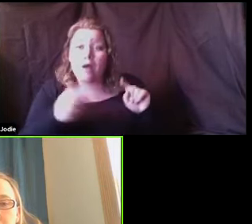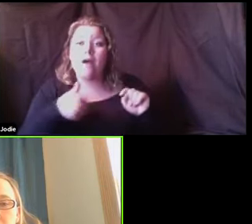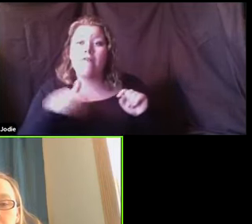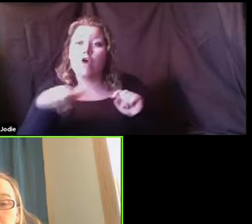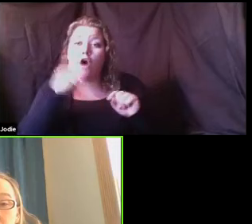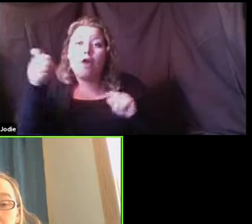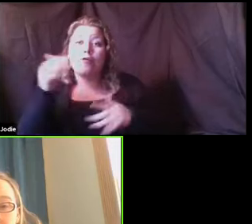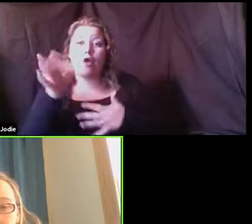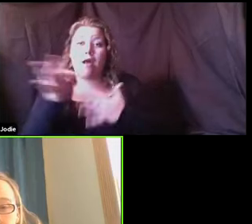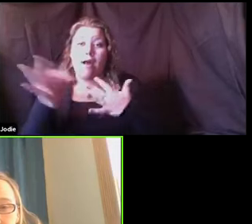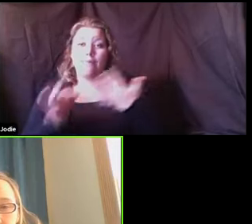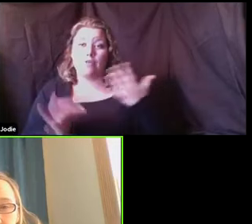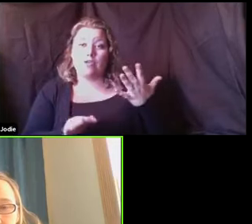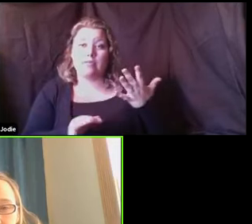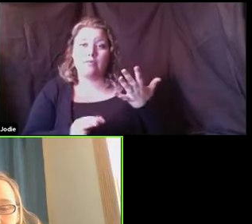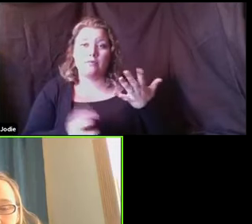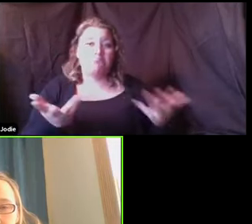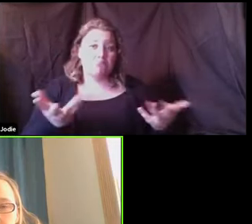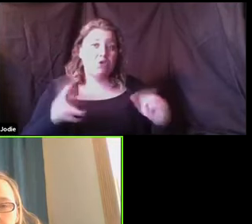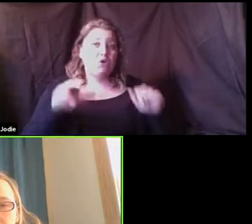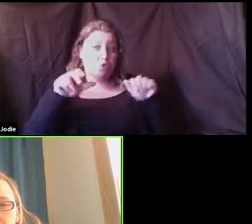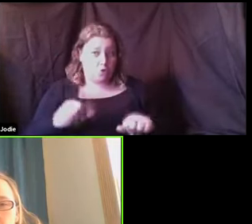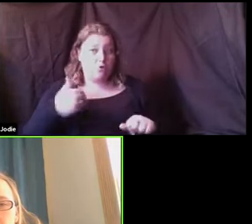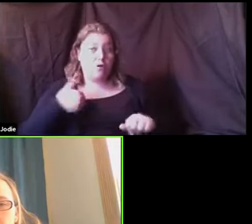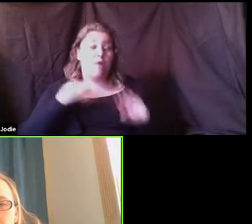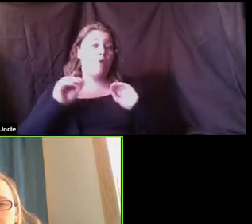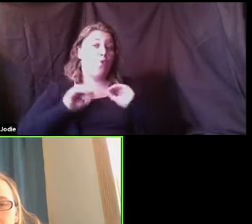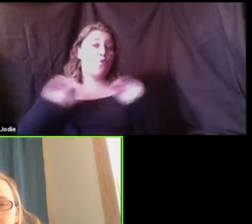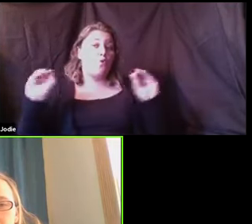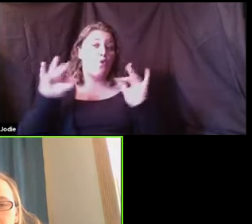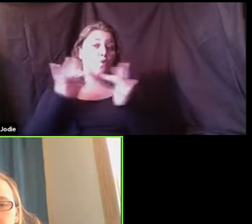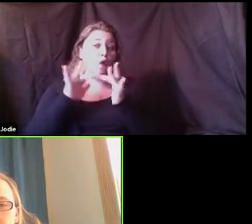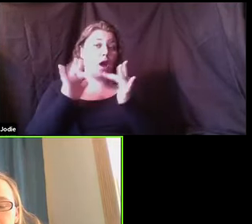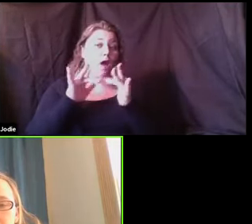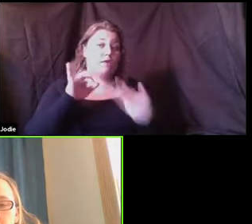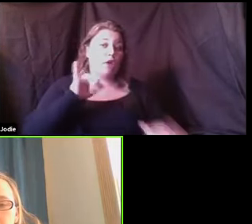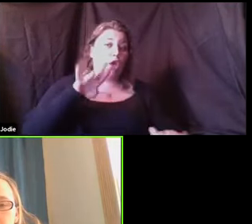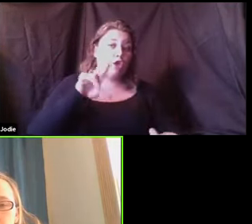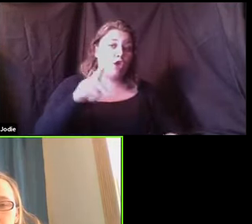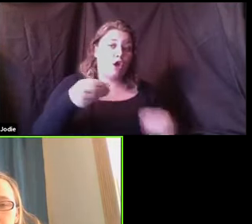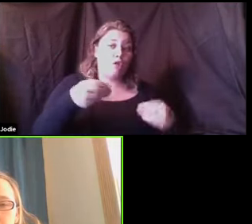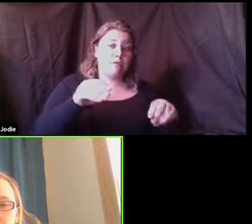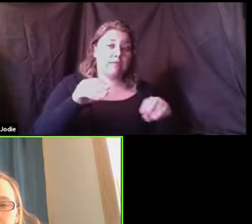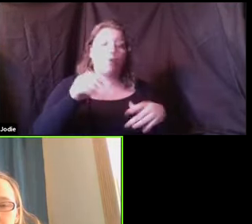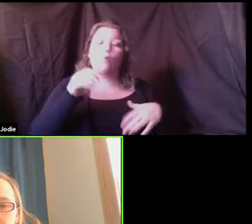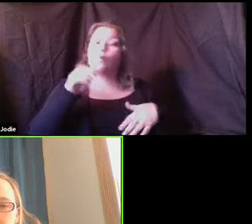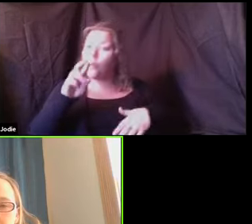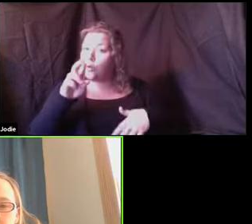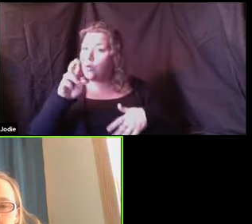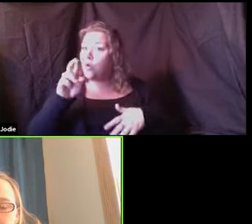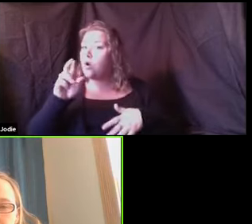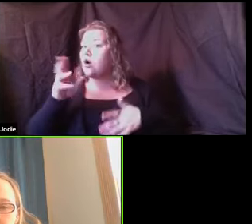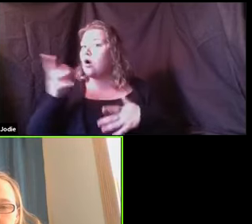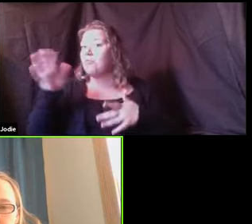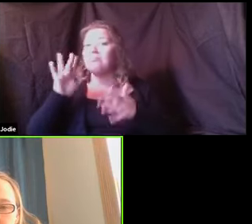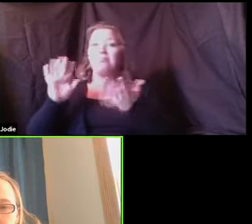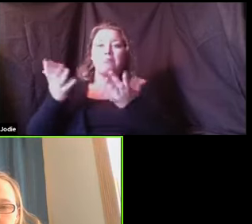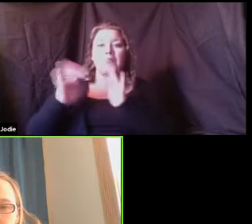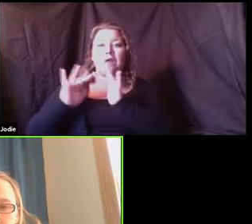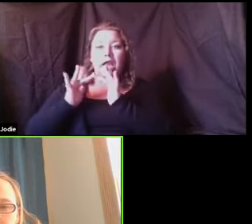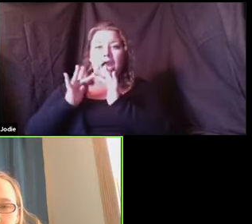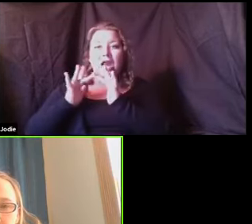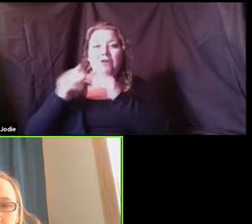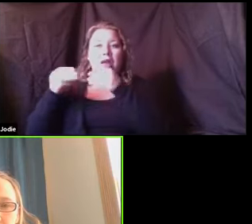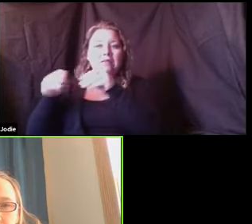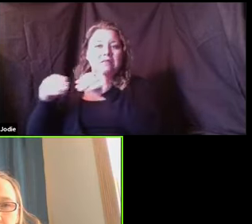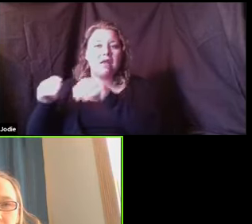is having a no contact yard or rummage sale, or posting items for sale on a virtual community page, garage sale